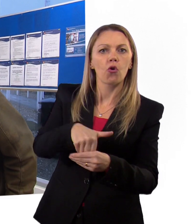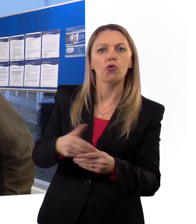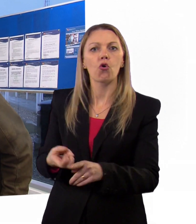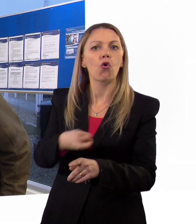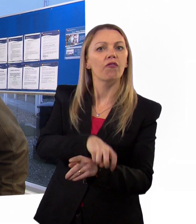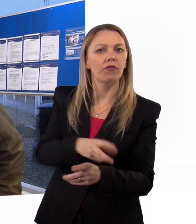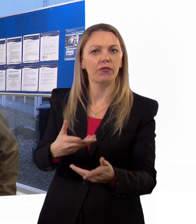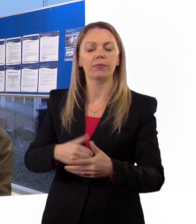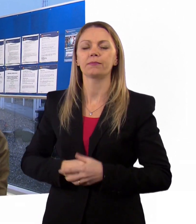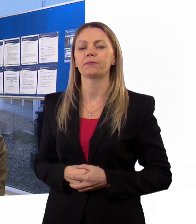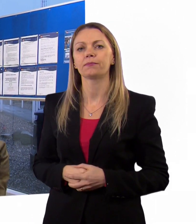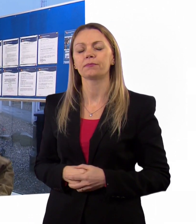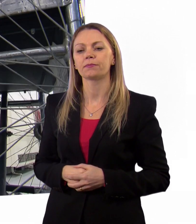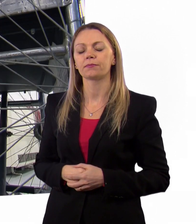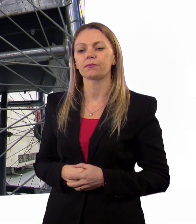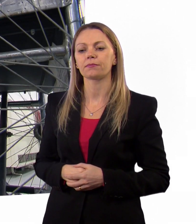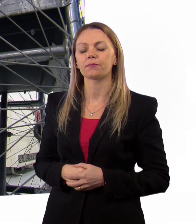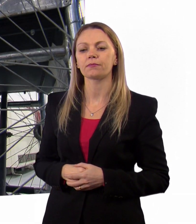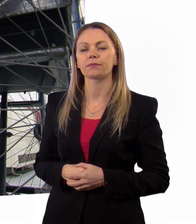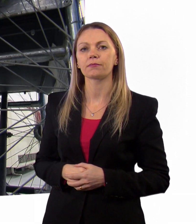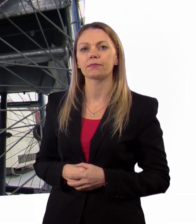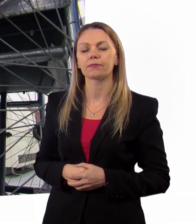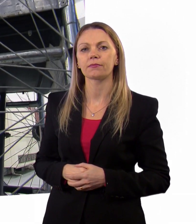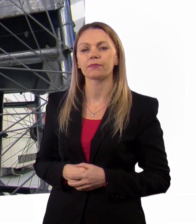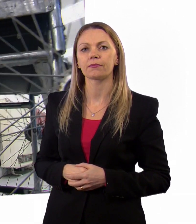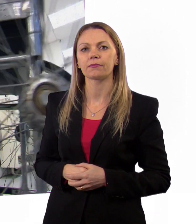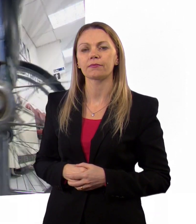be fine with it.